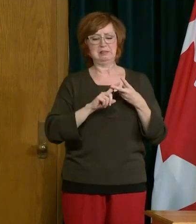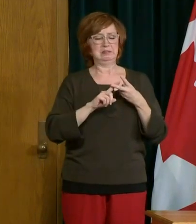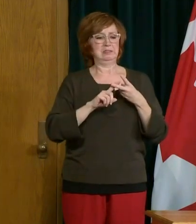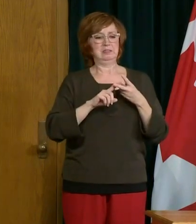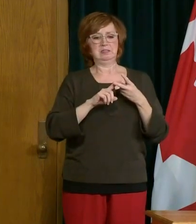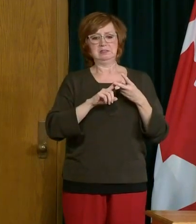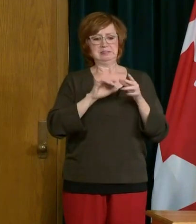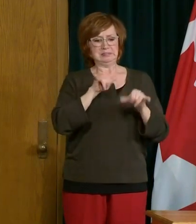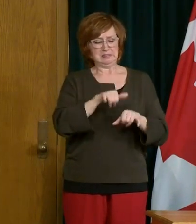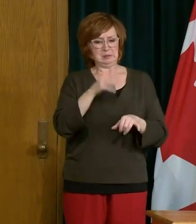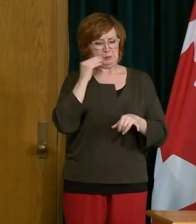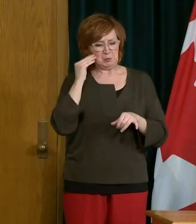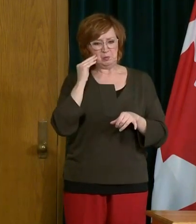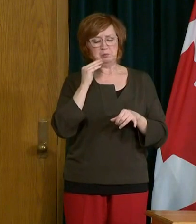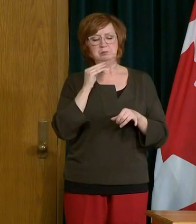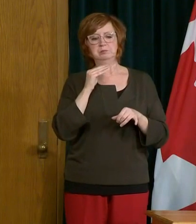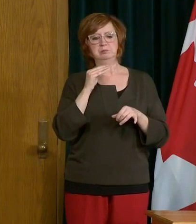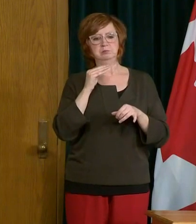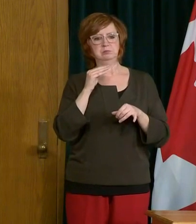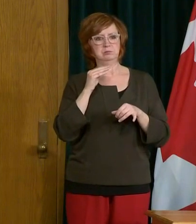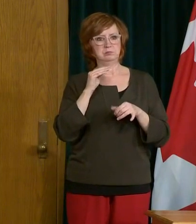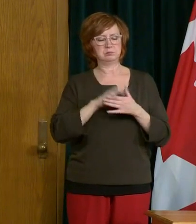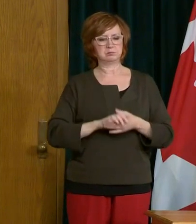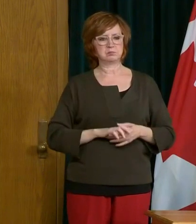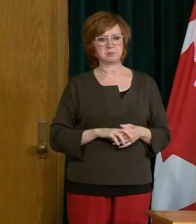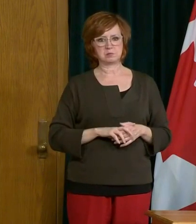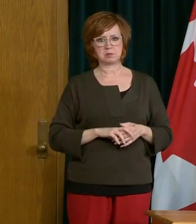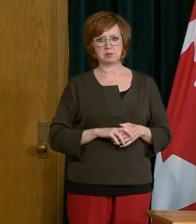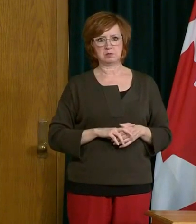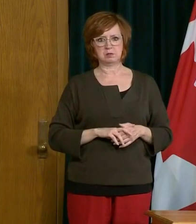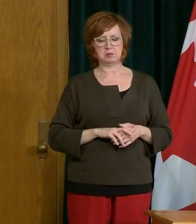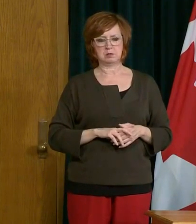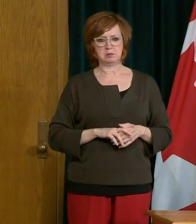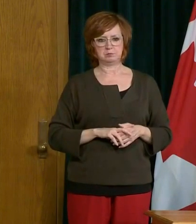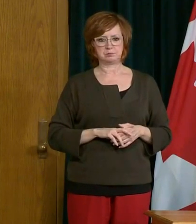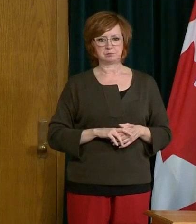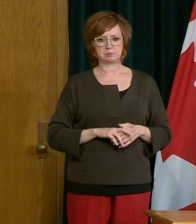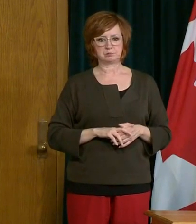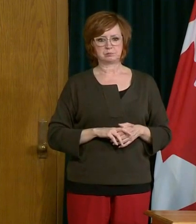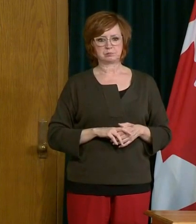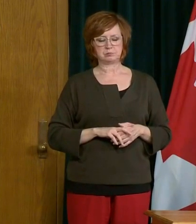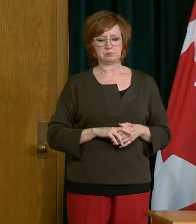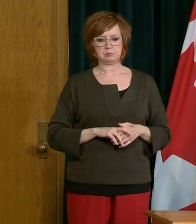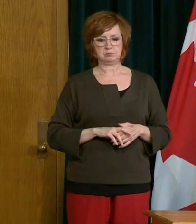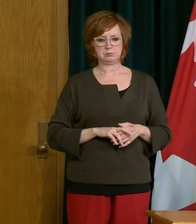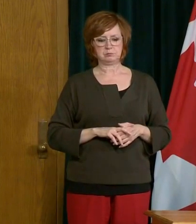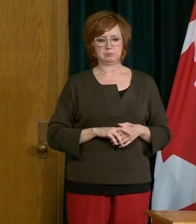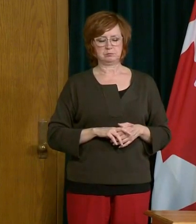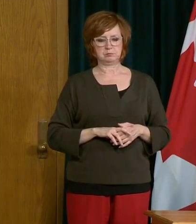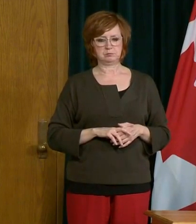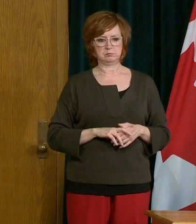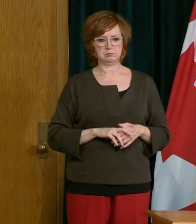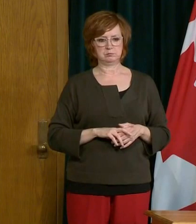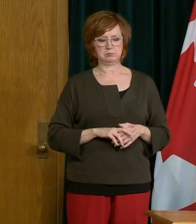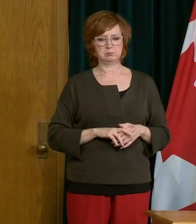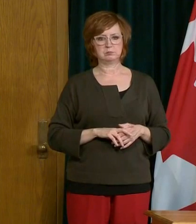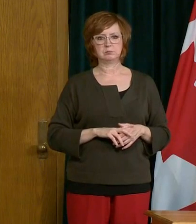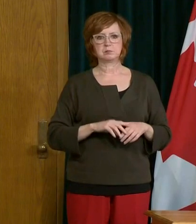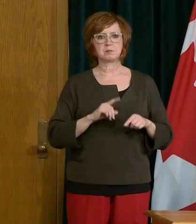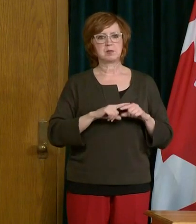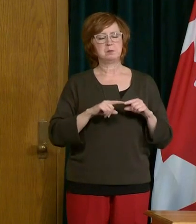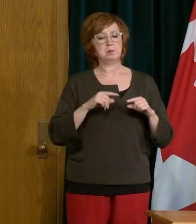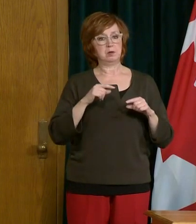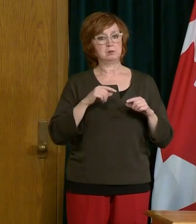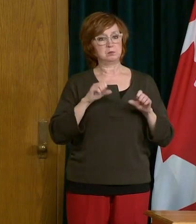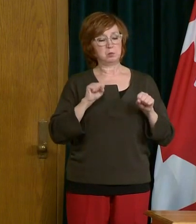seeing that firsthand in many Saskatchewan communities, but we can control the spread of this virus. We do that through